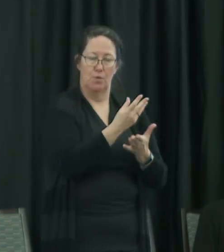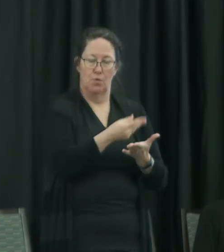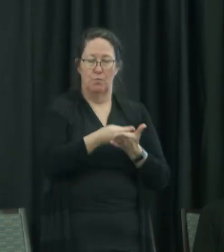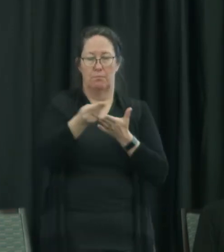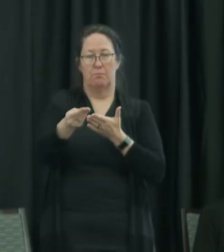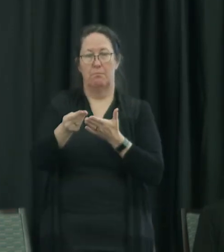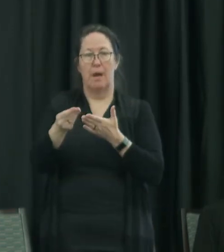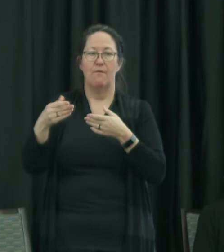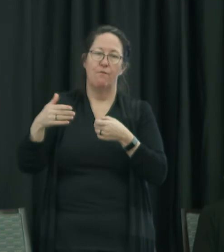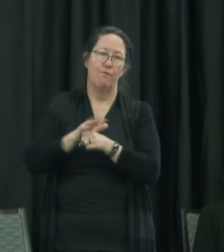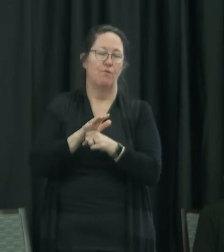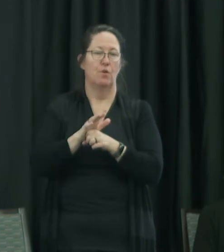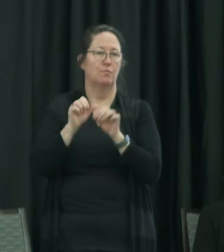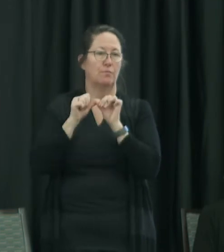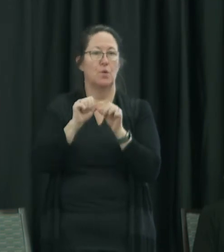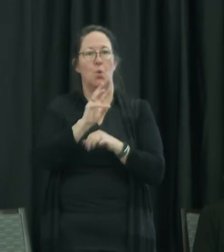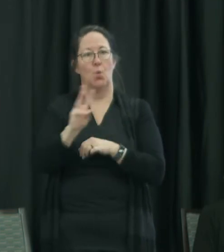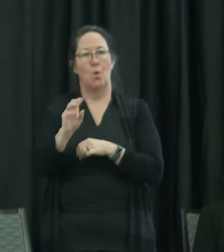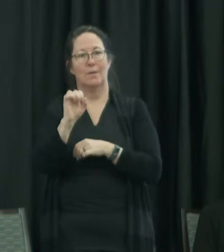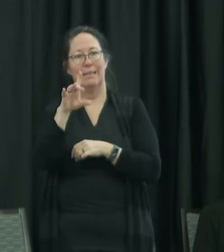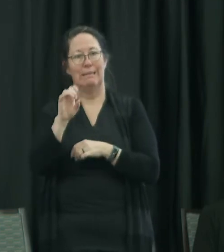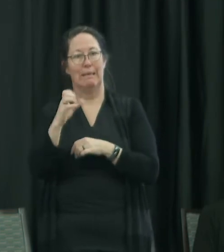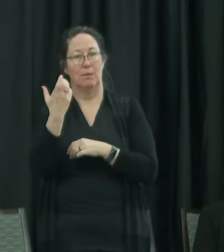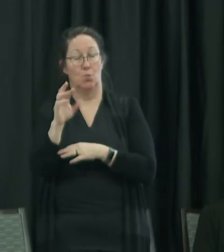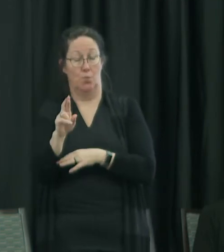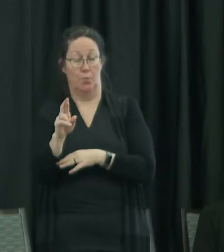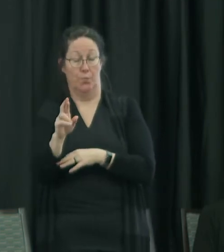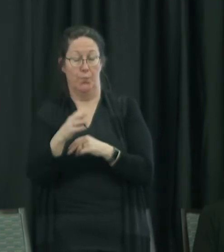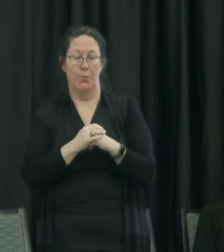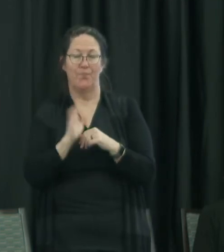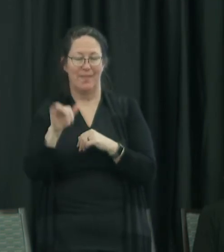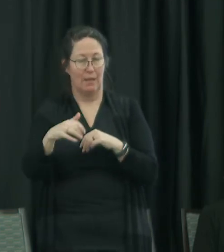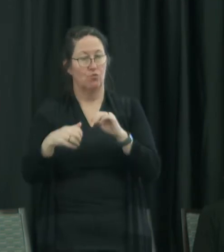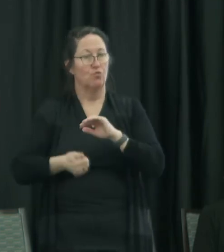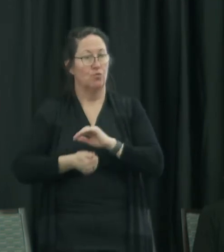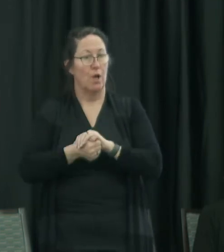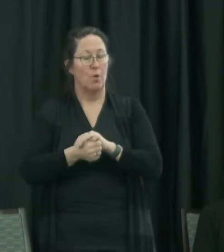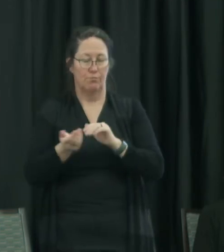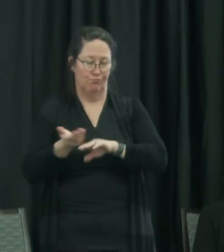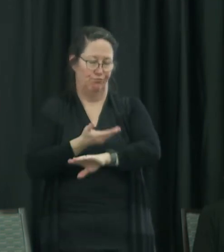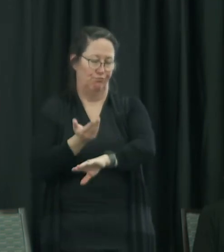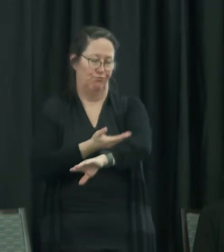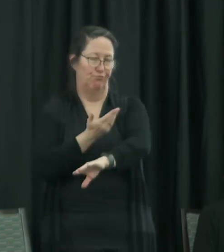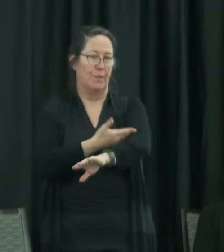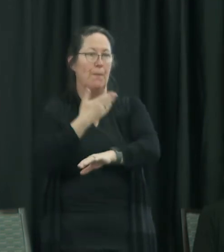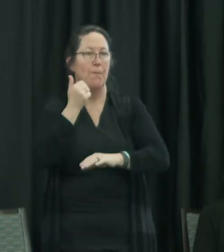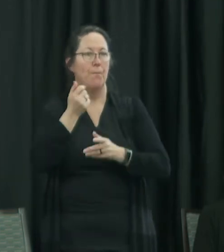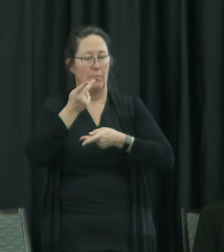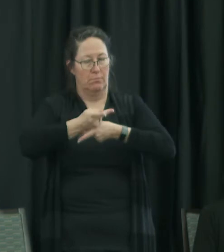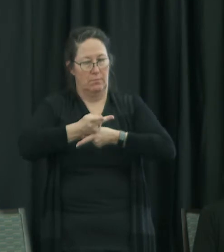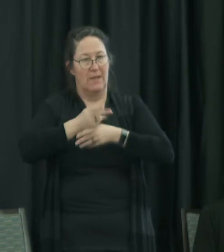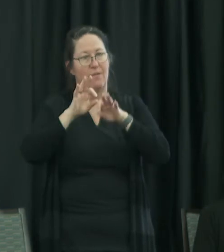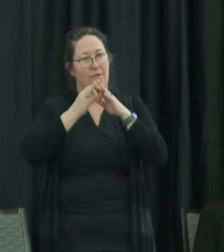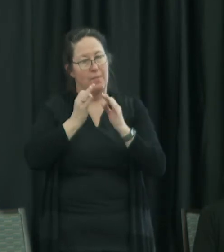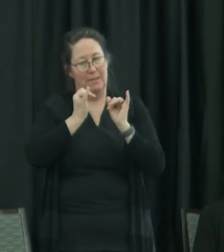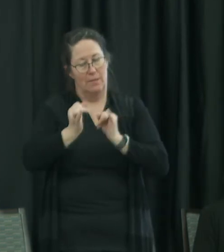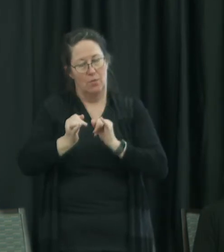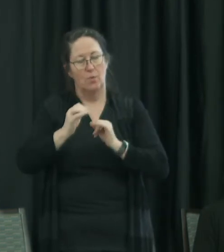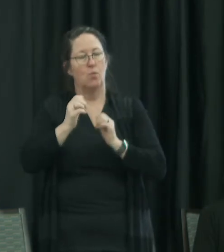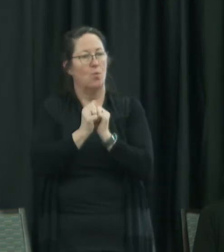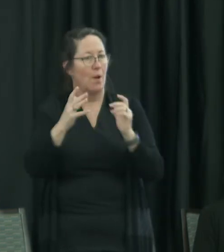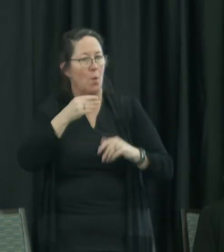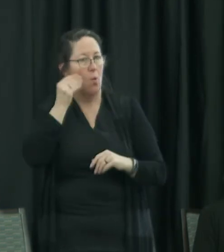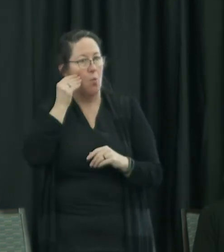a permanent overflow shelter on the west side of Cedar Rapids. This shelter will be remodeled to better serve individuals and families who are homeless or